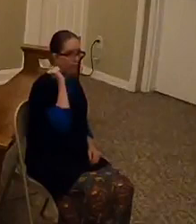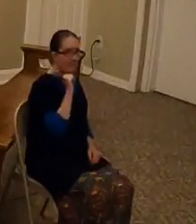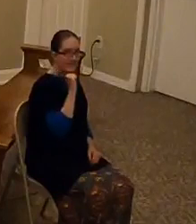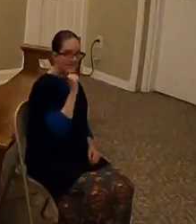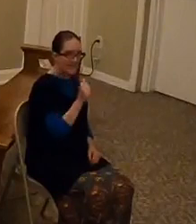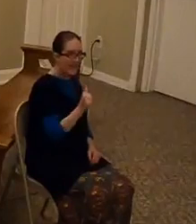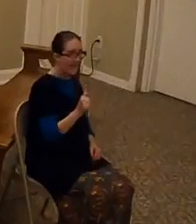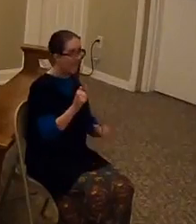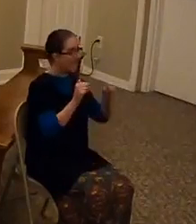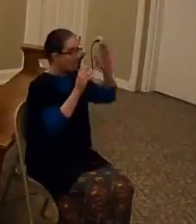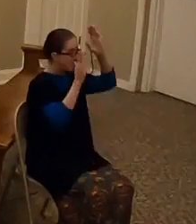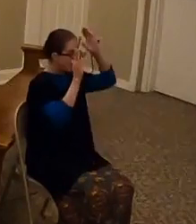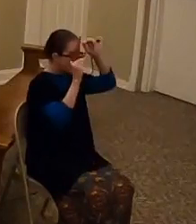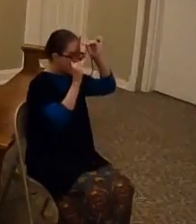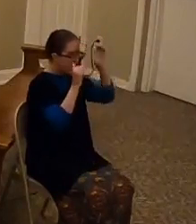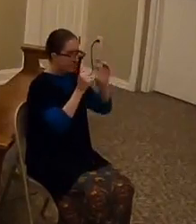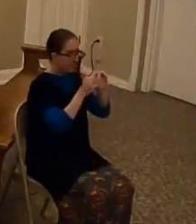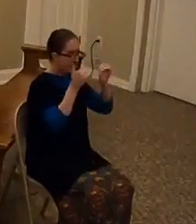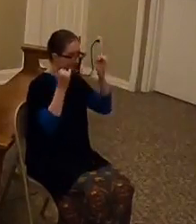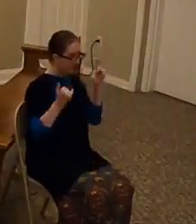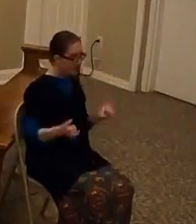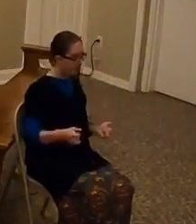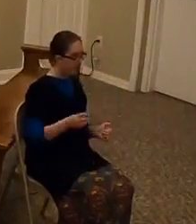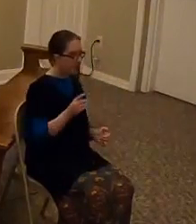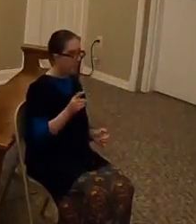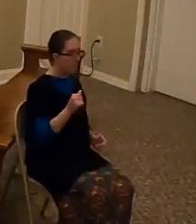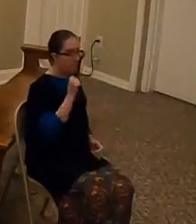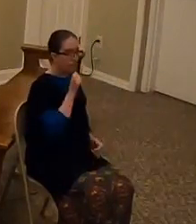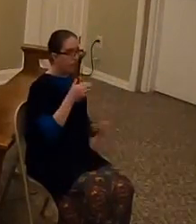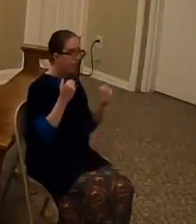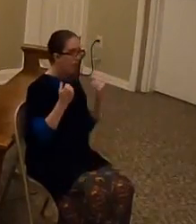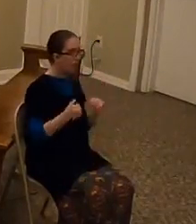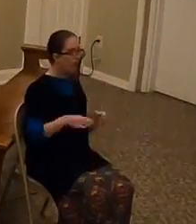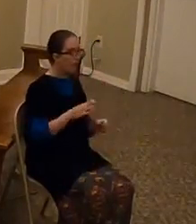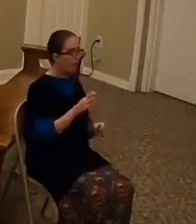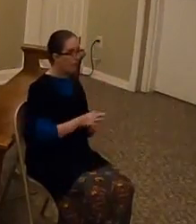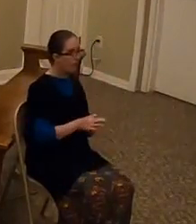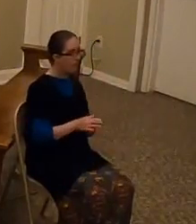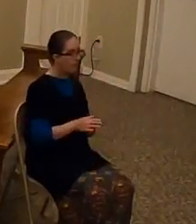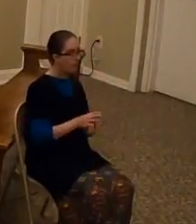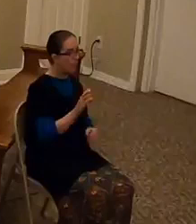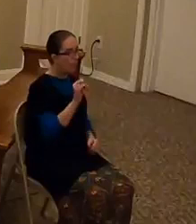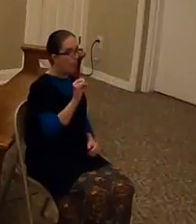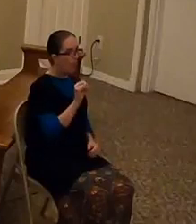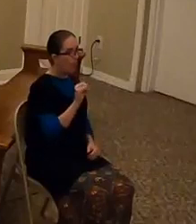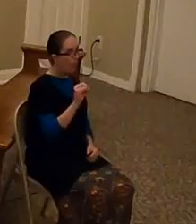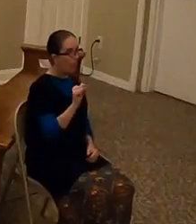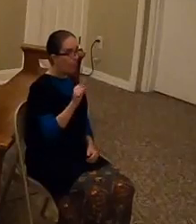really expecting it right now, so they didn't have enough oil to carry them the rest of the way.